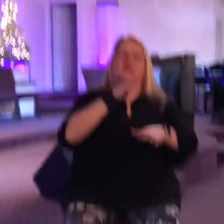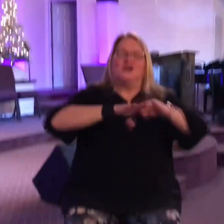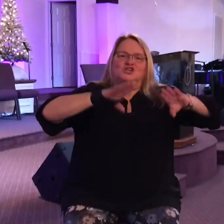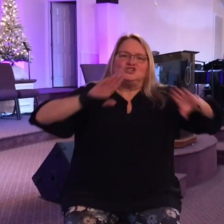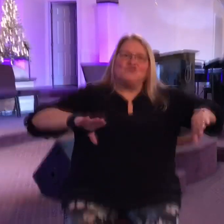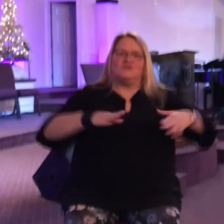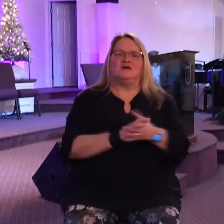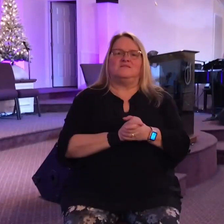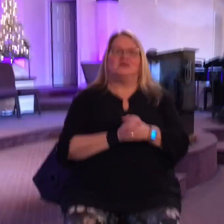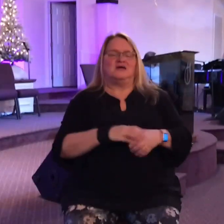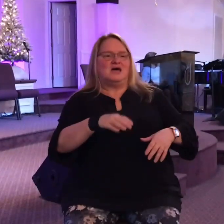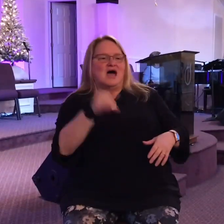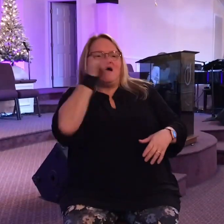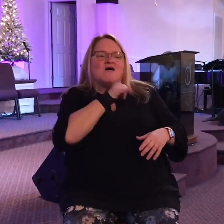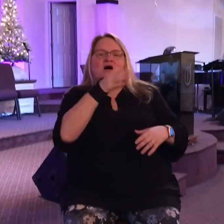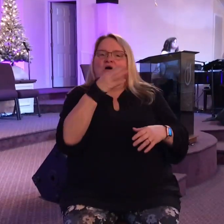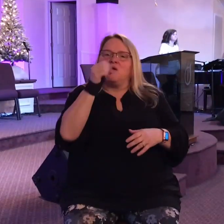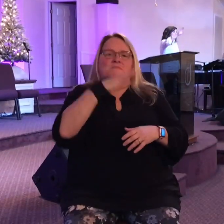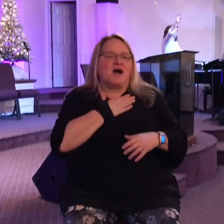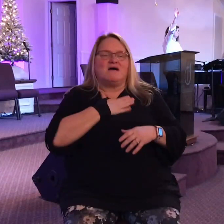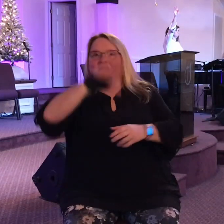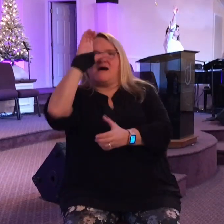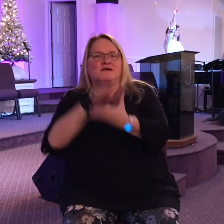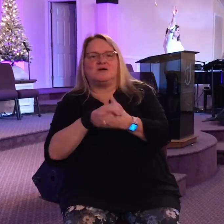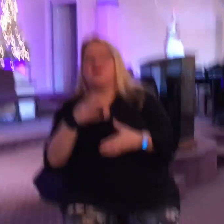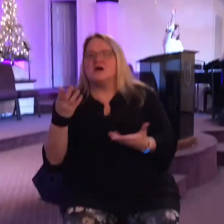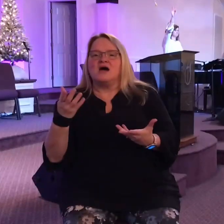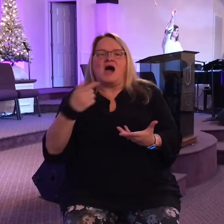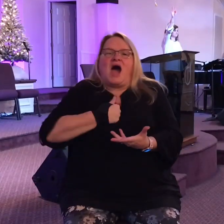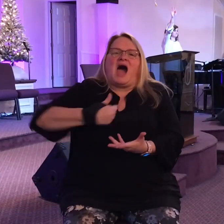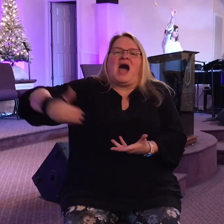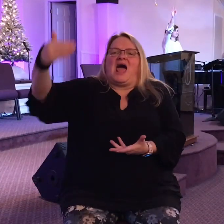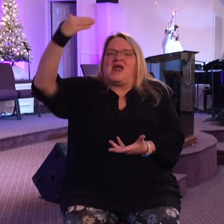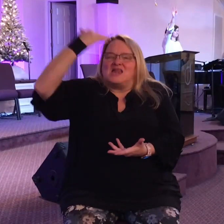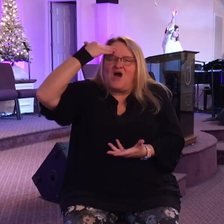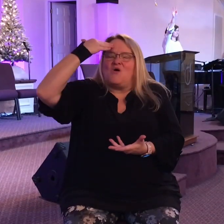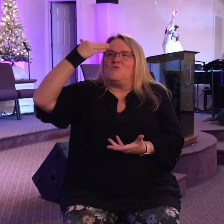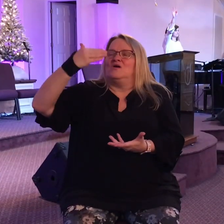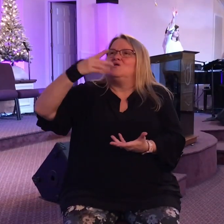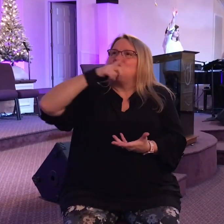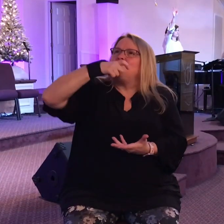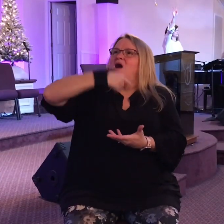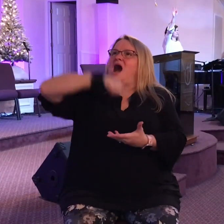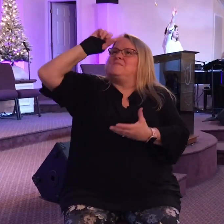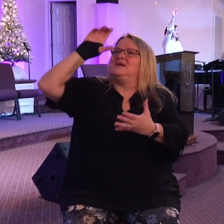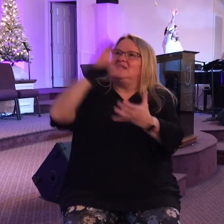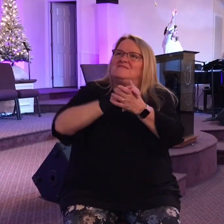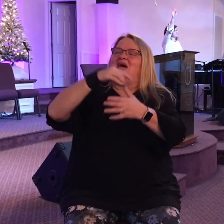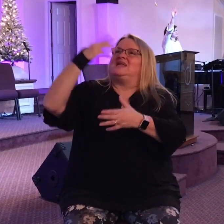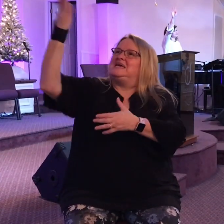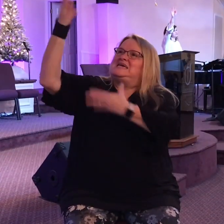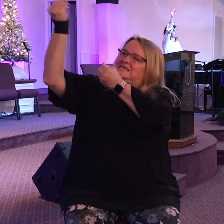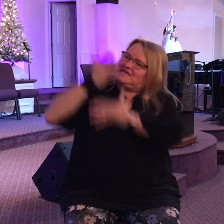my house. I know who I have believed, and I know he's given me the power, and I'm going to fight for it.